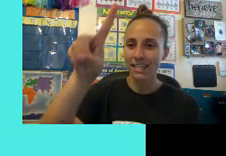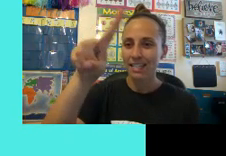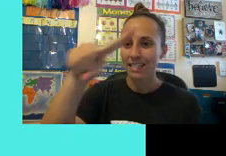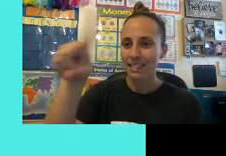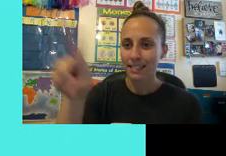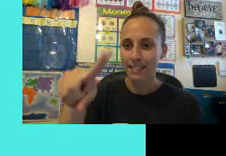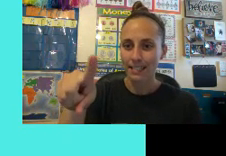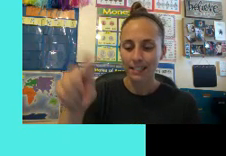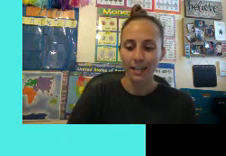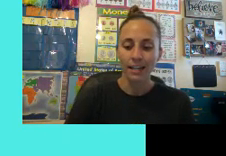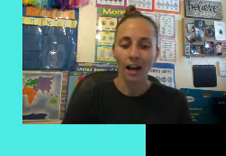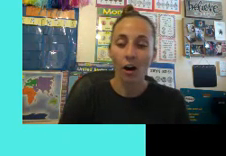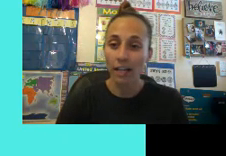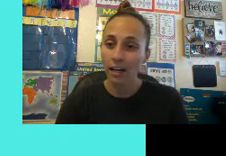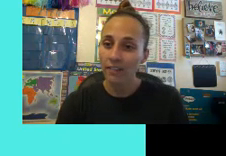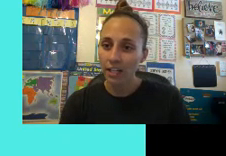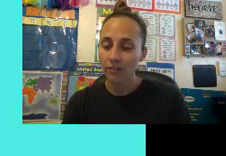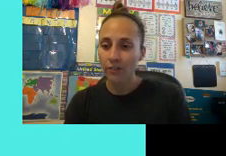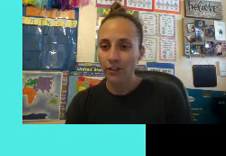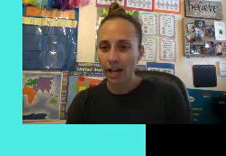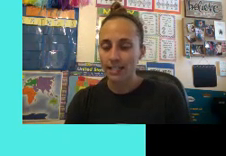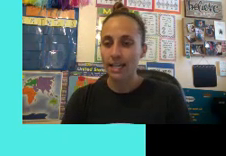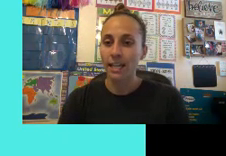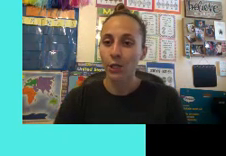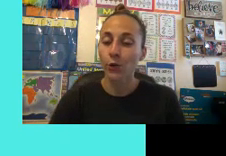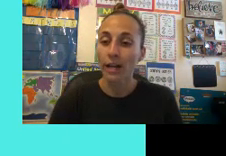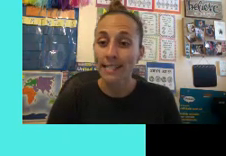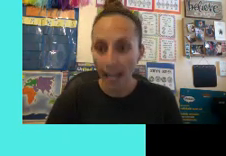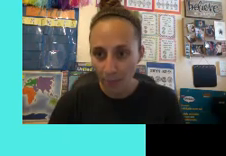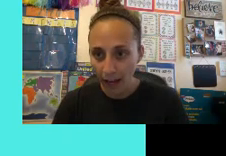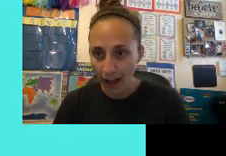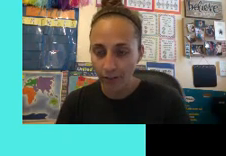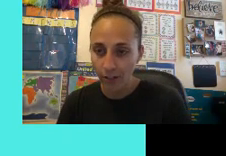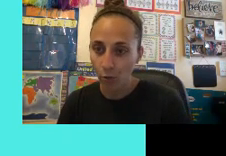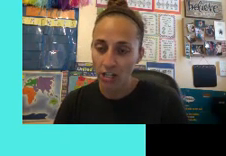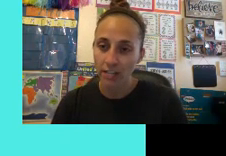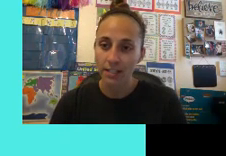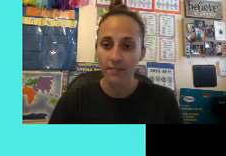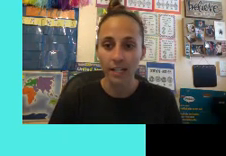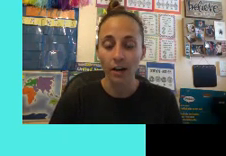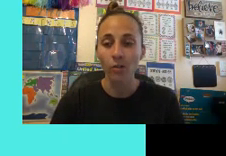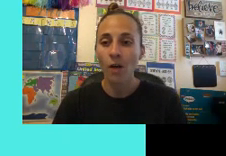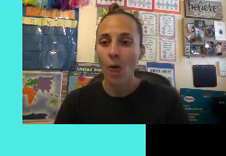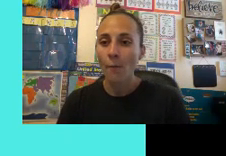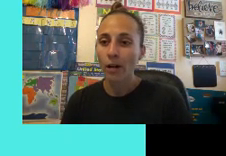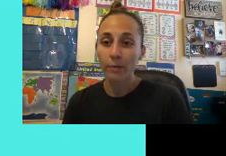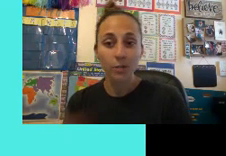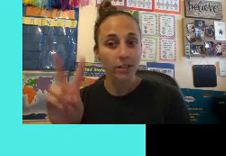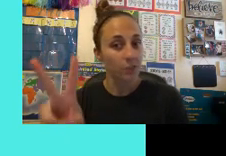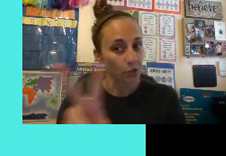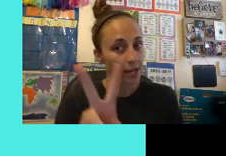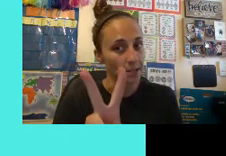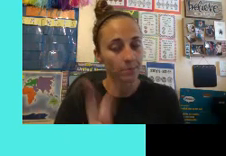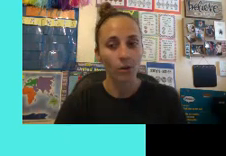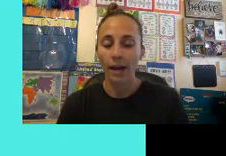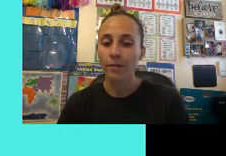and Z. Now I'll link a video for you guys in your assignment after watching this video. We're going to be doing this